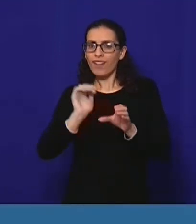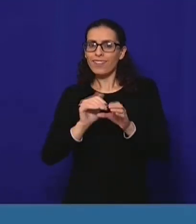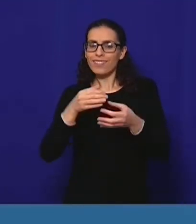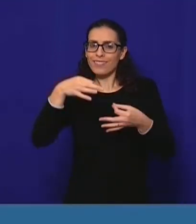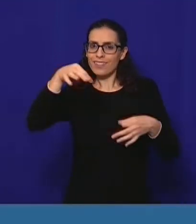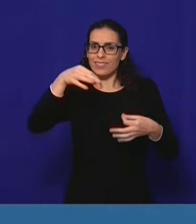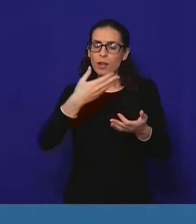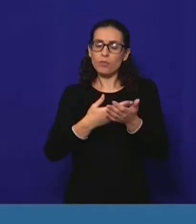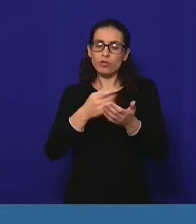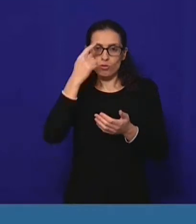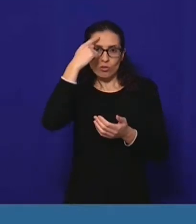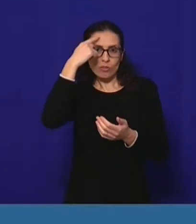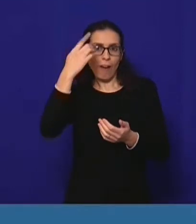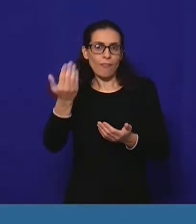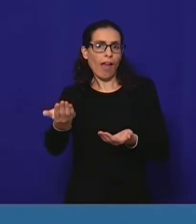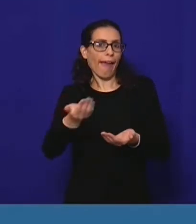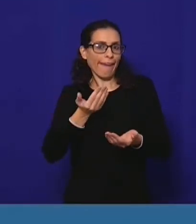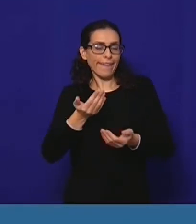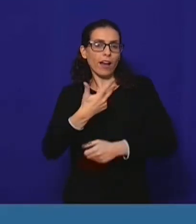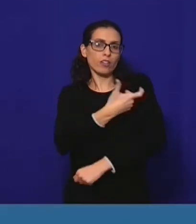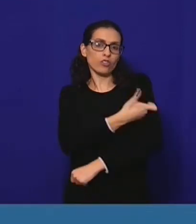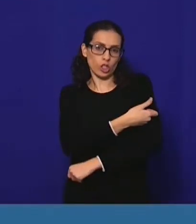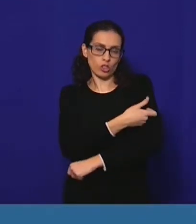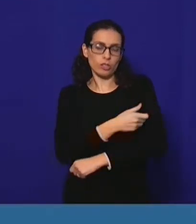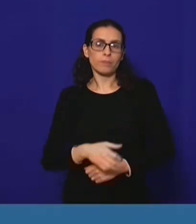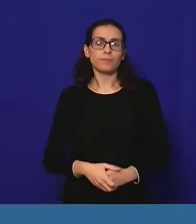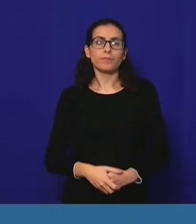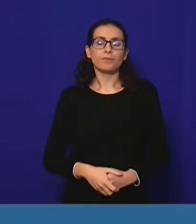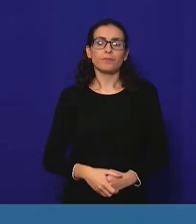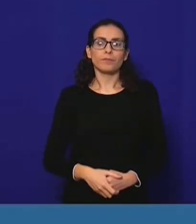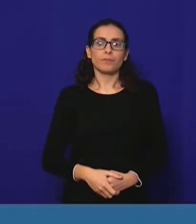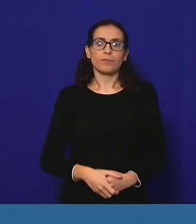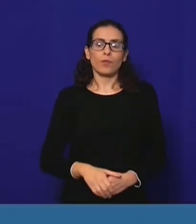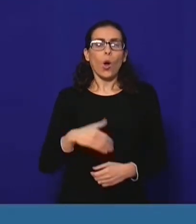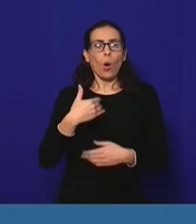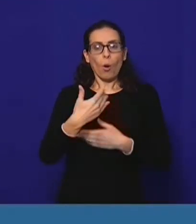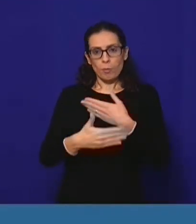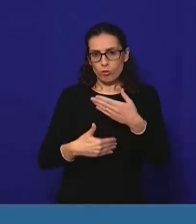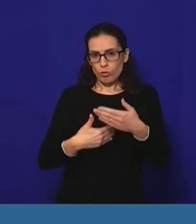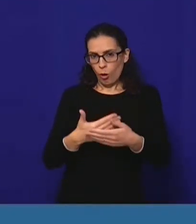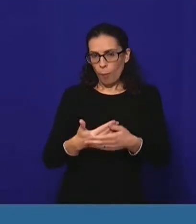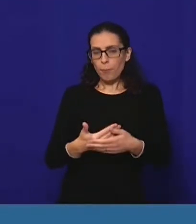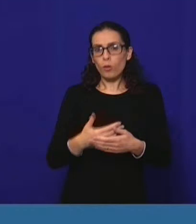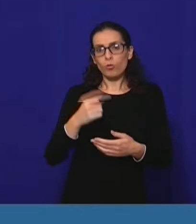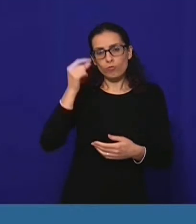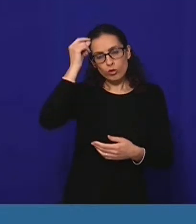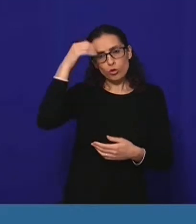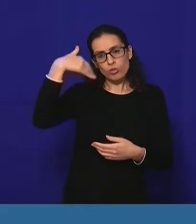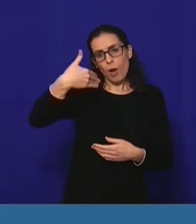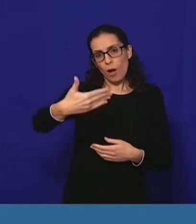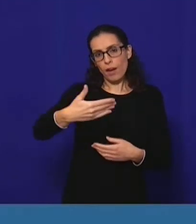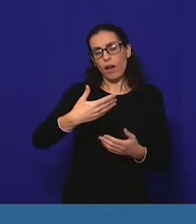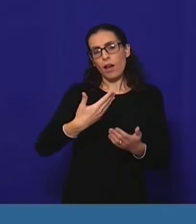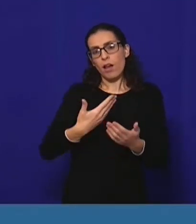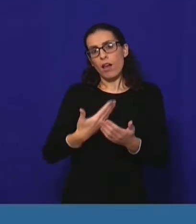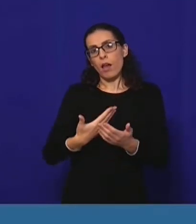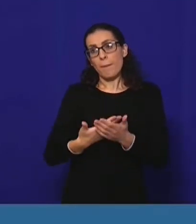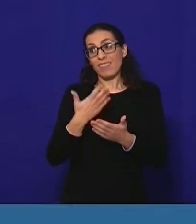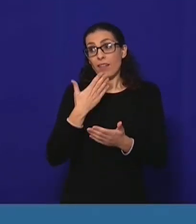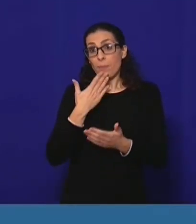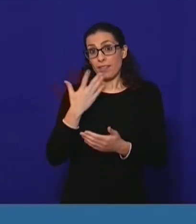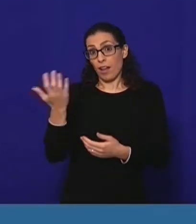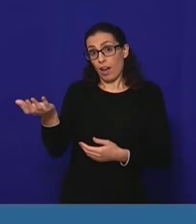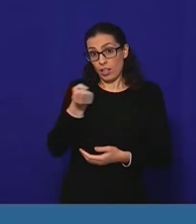nistennukom għal din il-tilqima. Mbagħad inkunu nibqgħu għaddejjin matul ix-xhur li ġejjin kif jibdew iktar